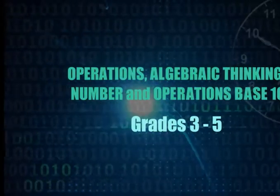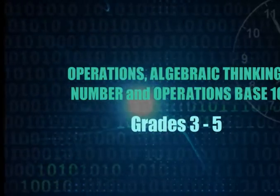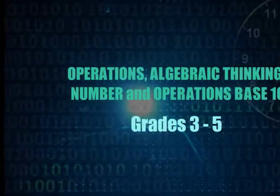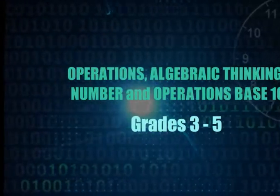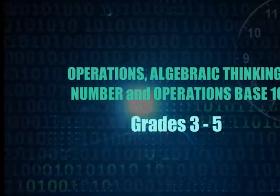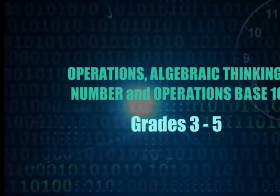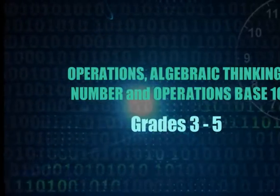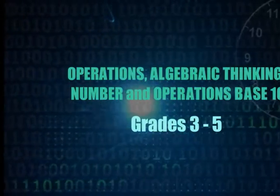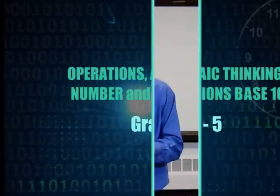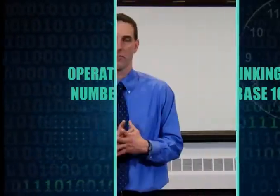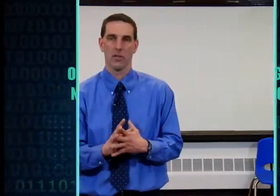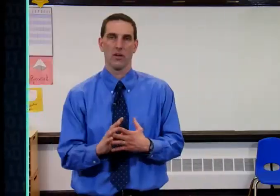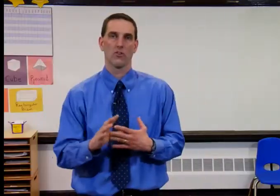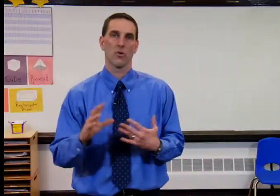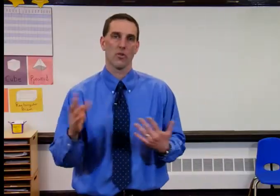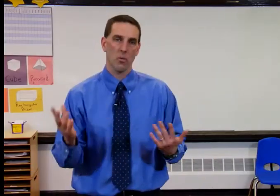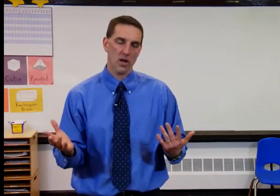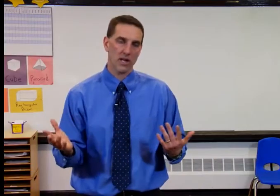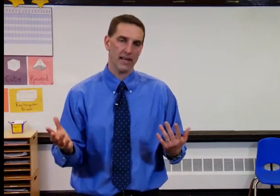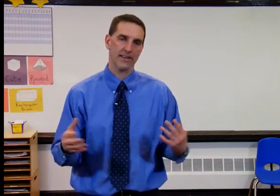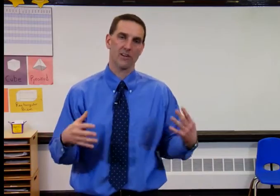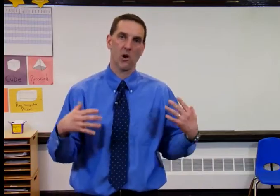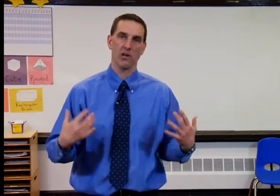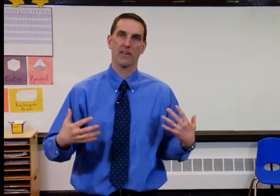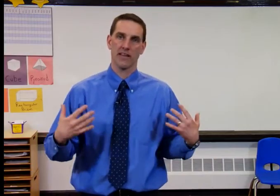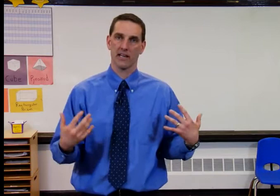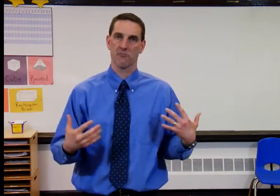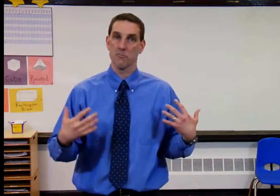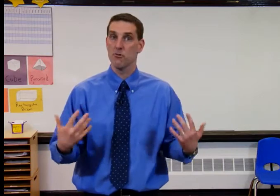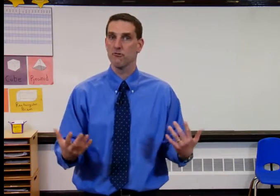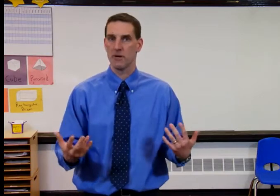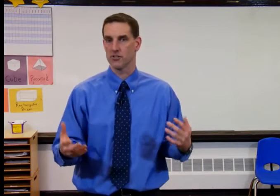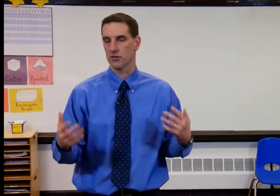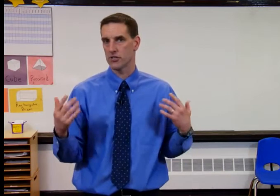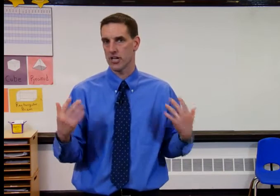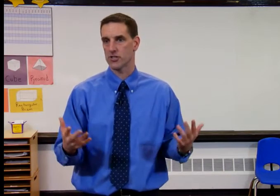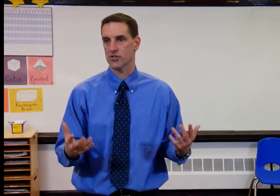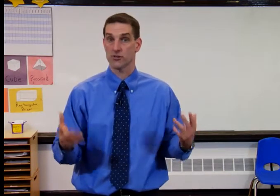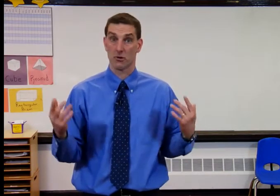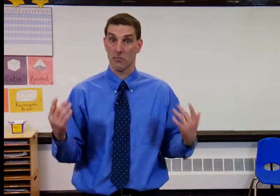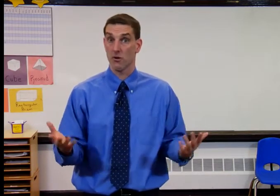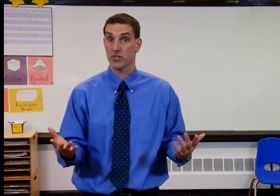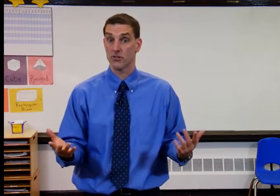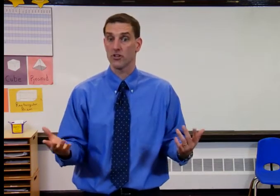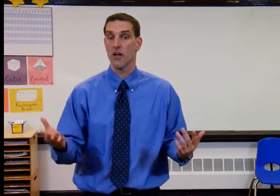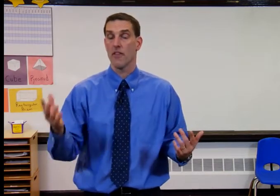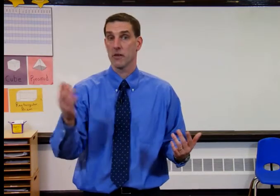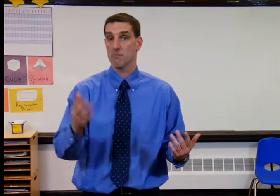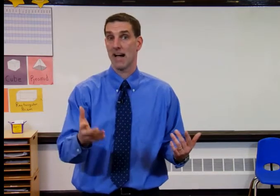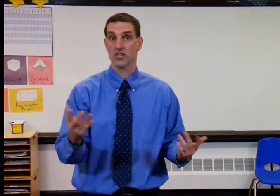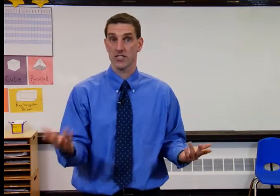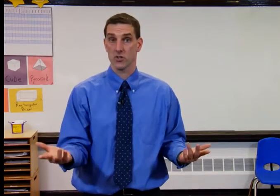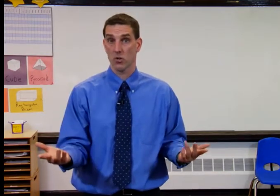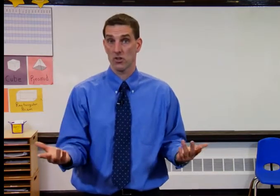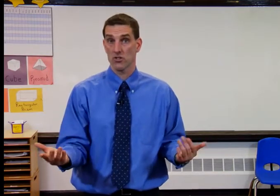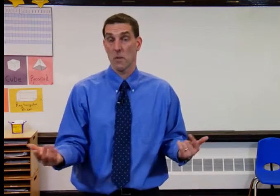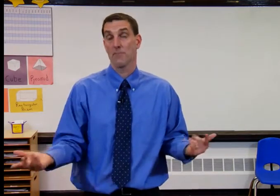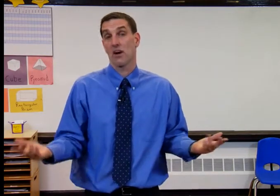10. So on the one hand, it's hard to think of movements or gestures or motions that match these words. On the